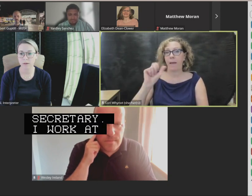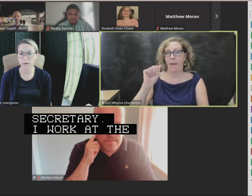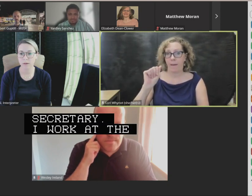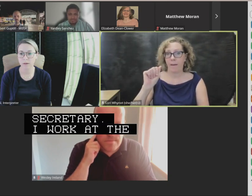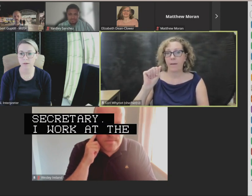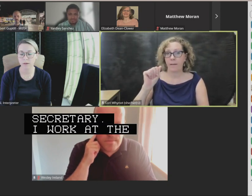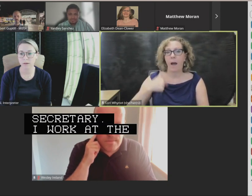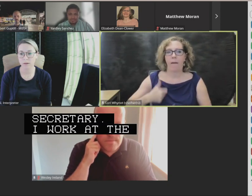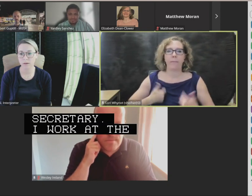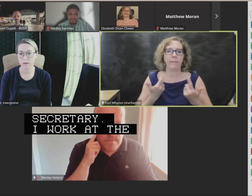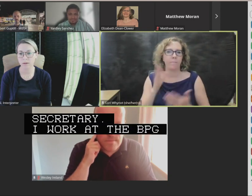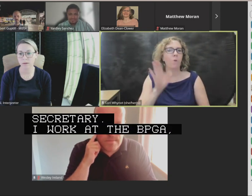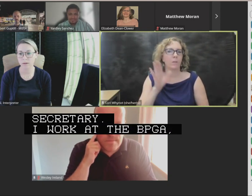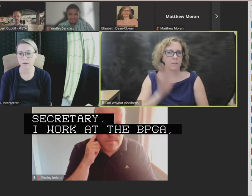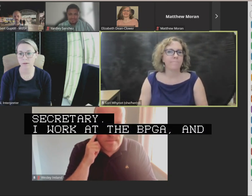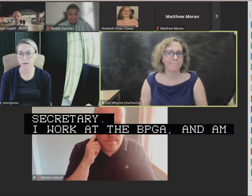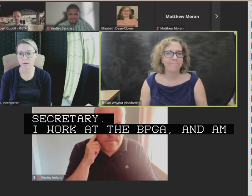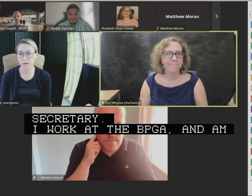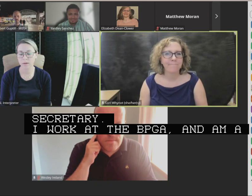Boston resident.